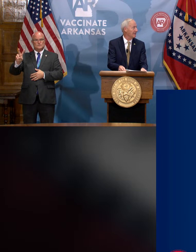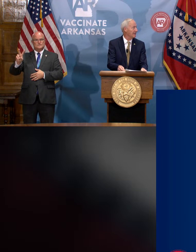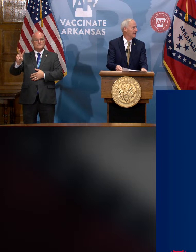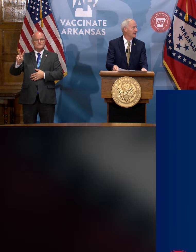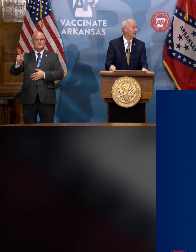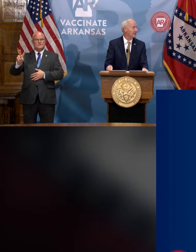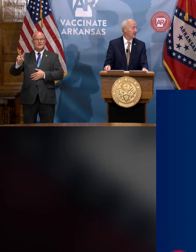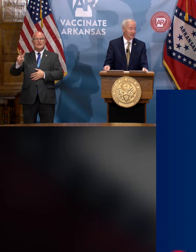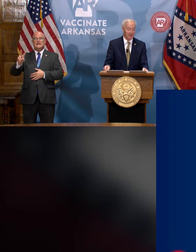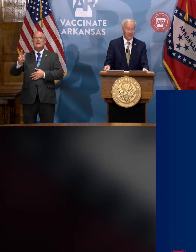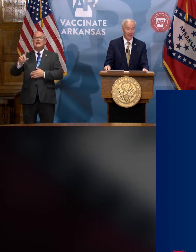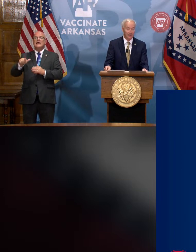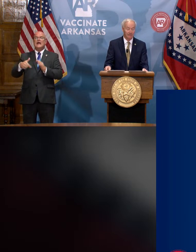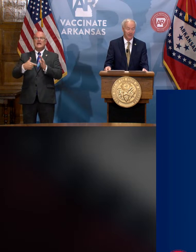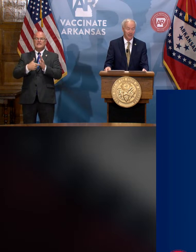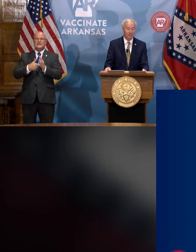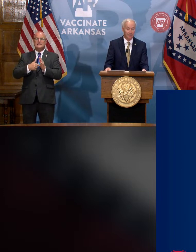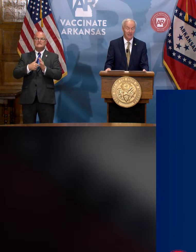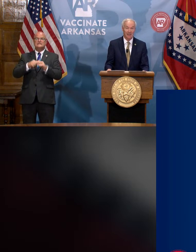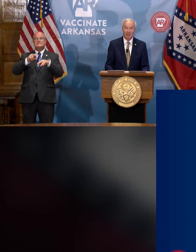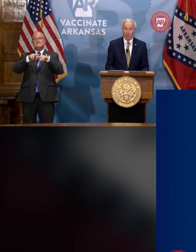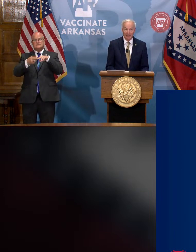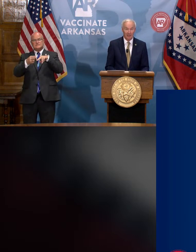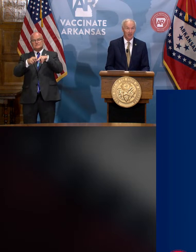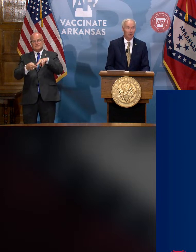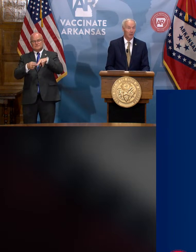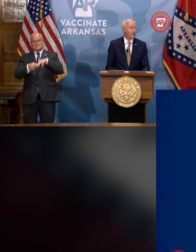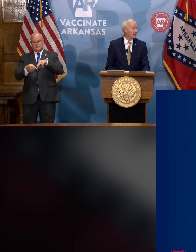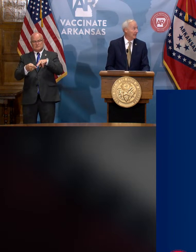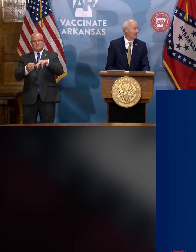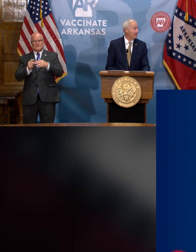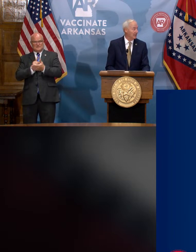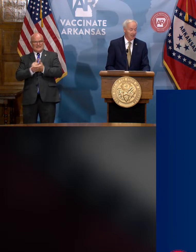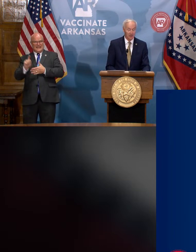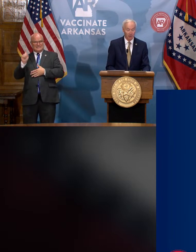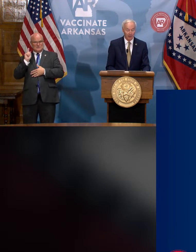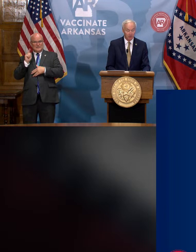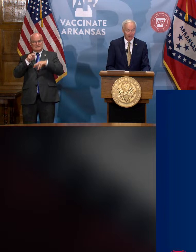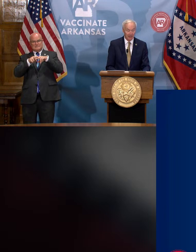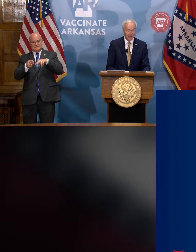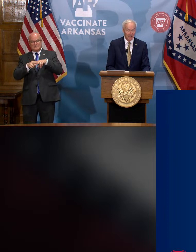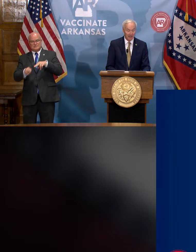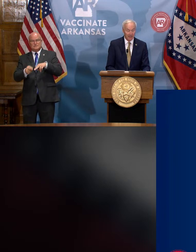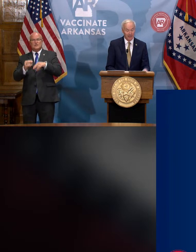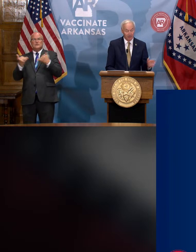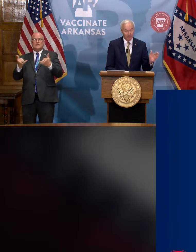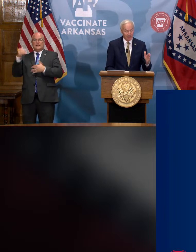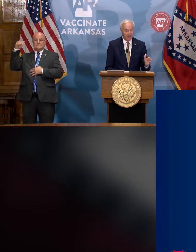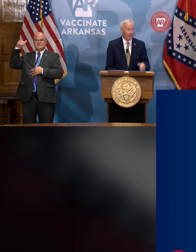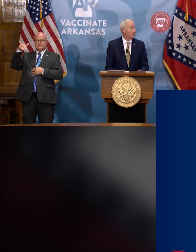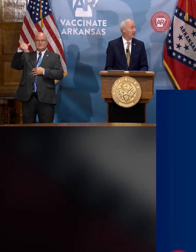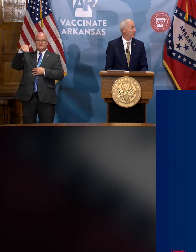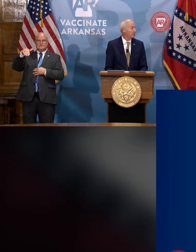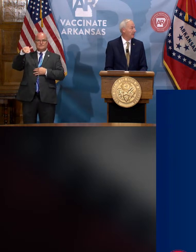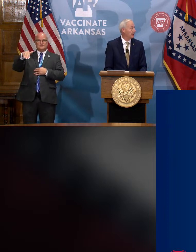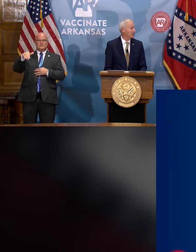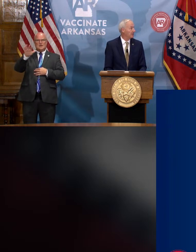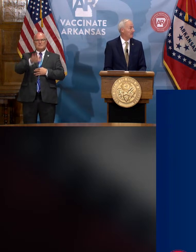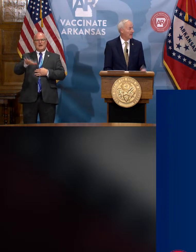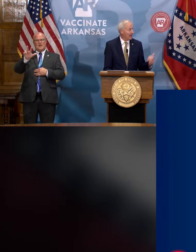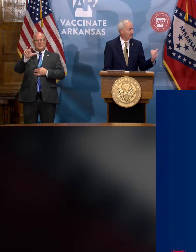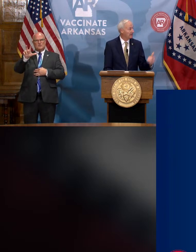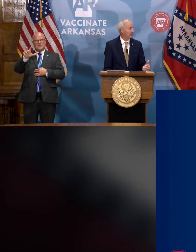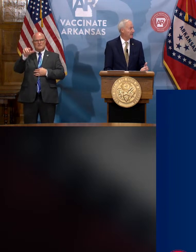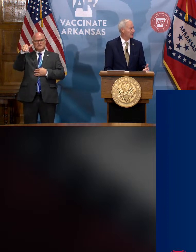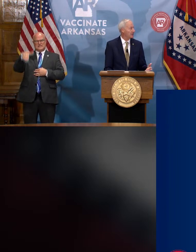And this is down from a week ago once again. So our trend line continues, it's down about